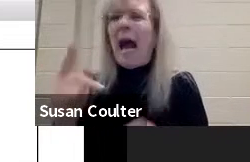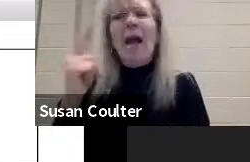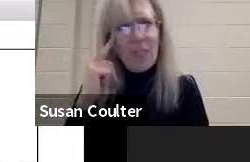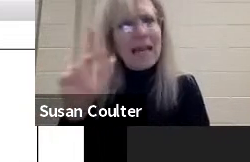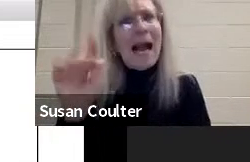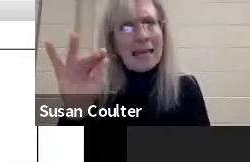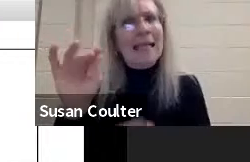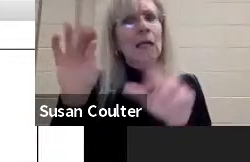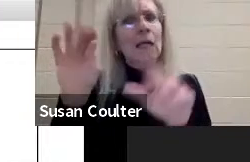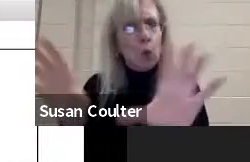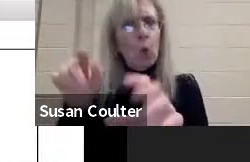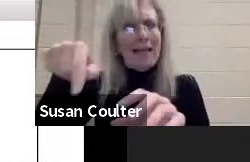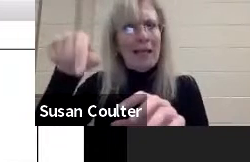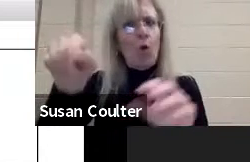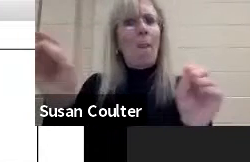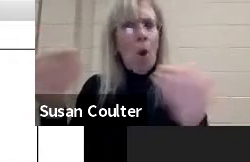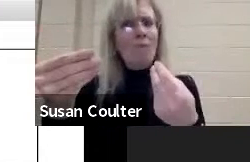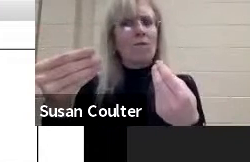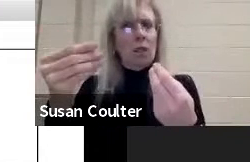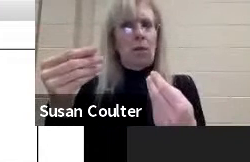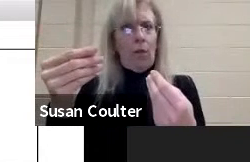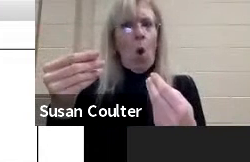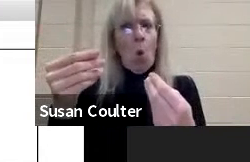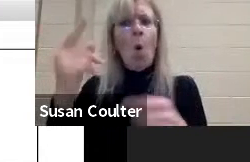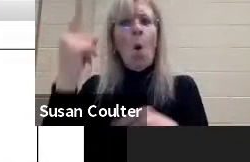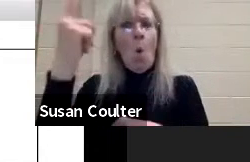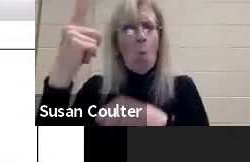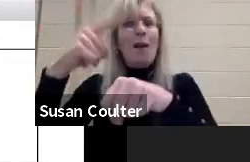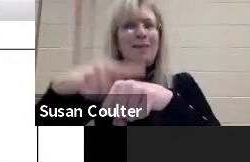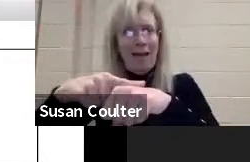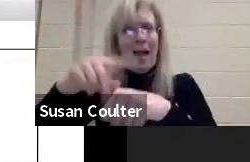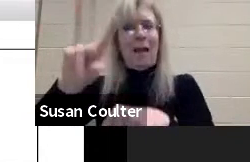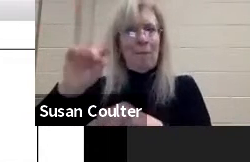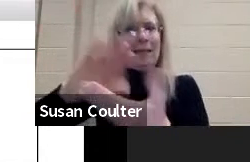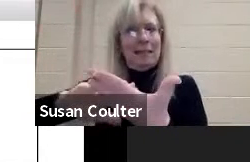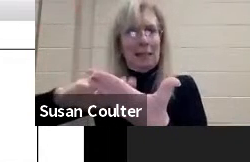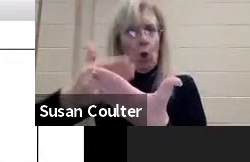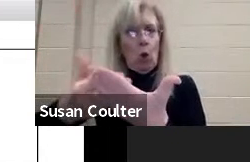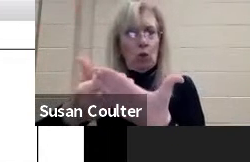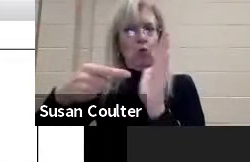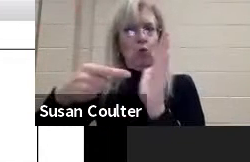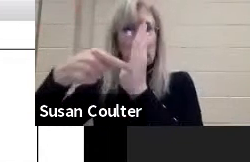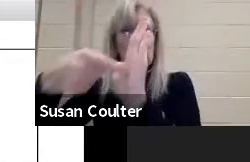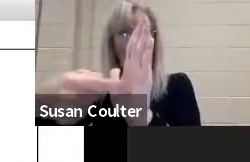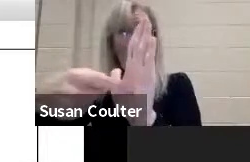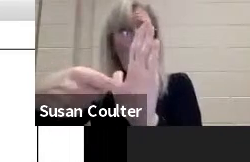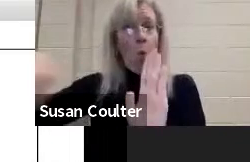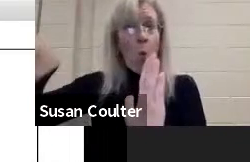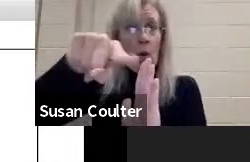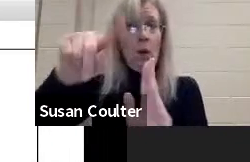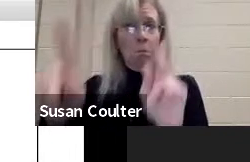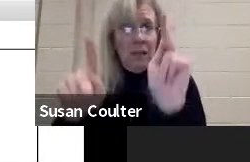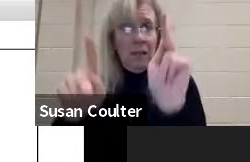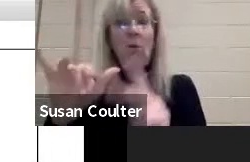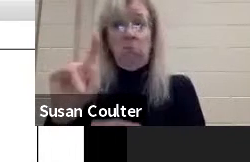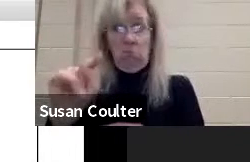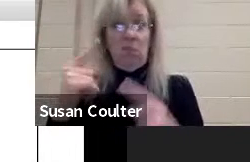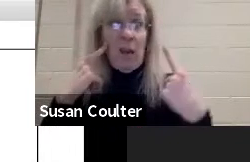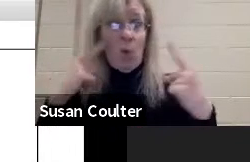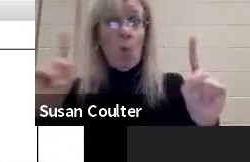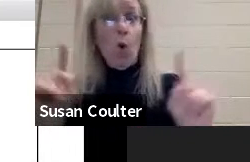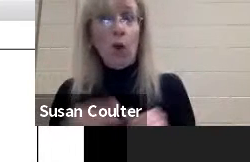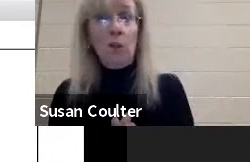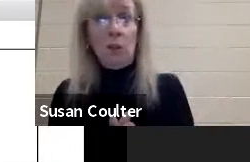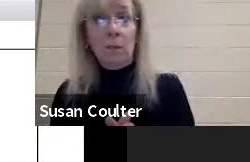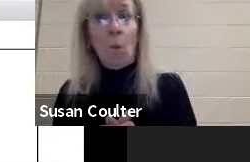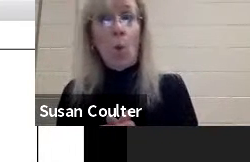eggs. I think I did do it here in the office, though. One time I did cook to show people,